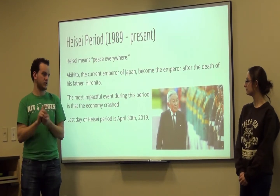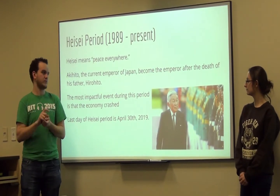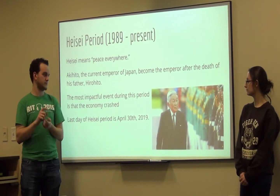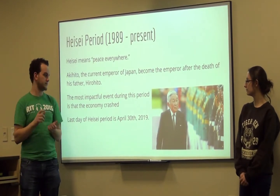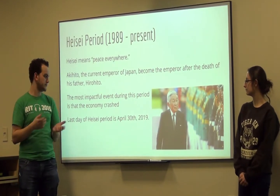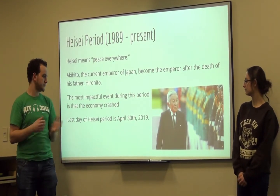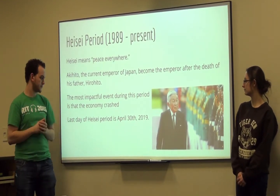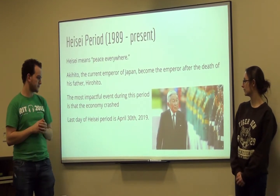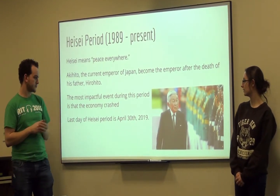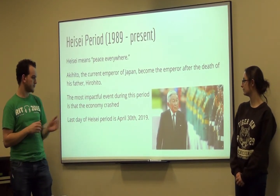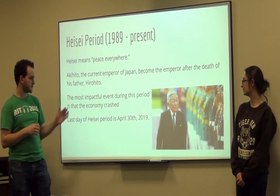well was impacted.